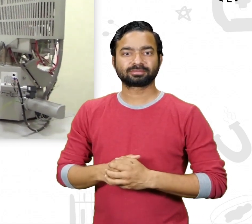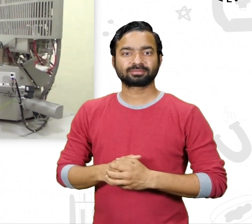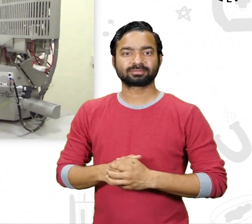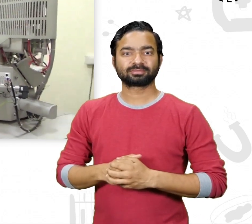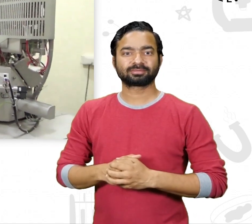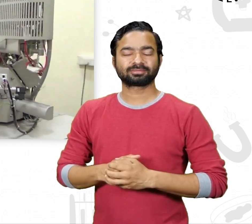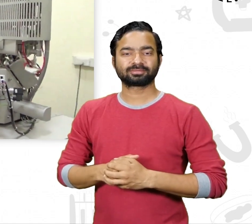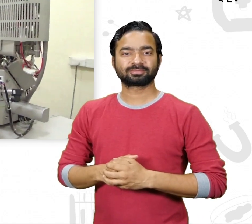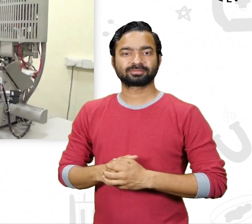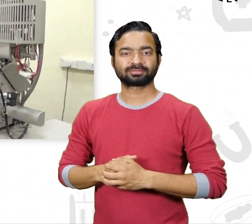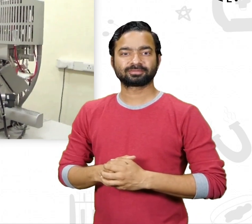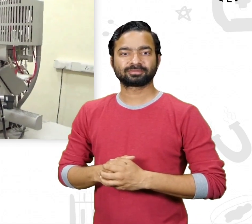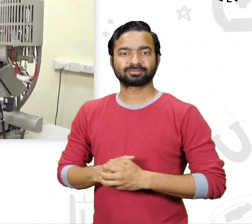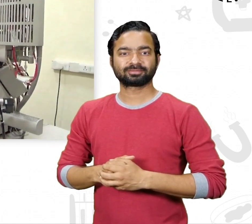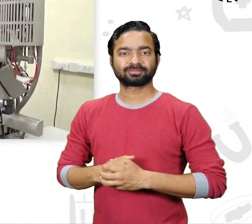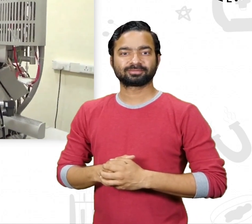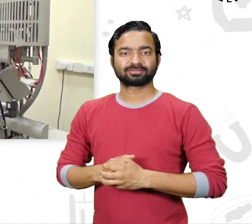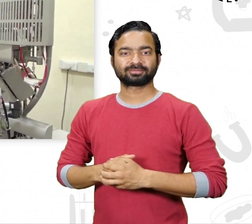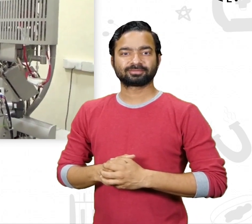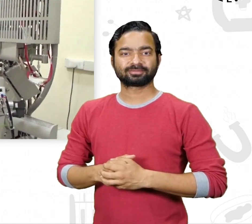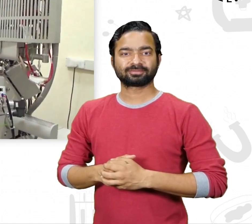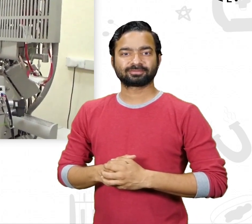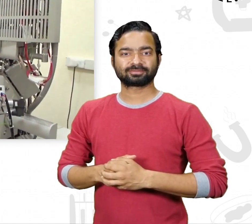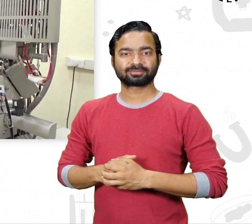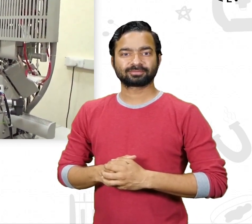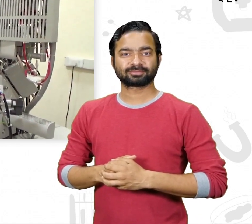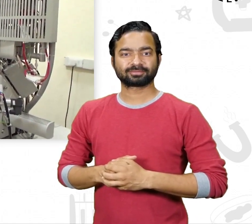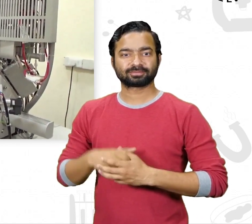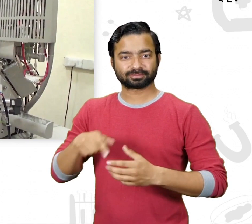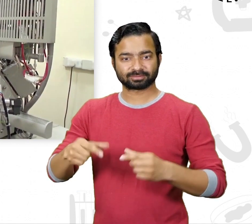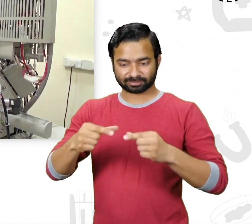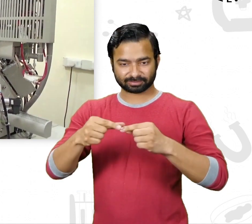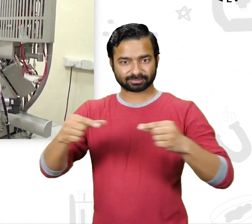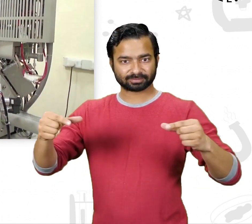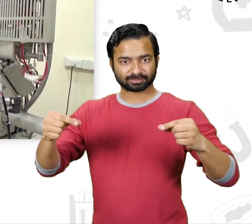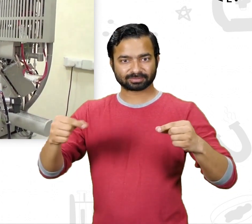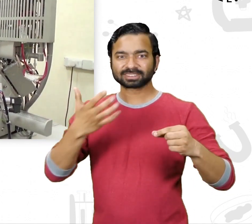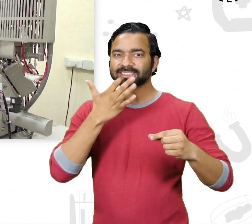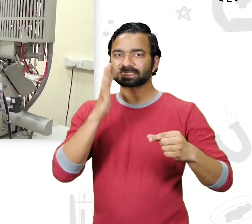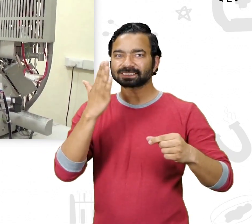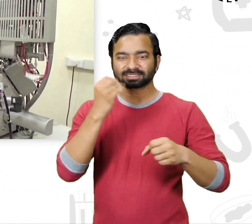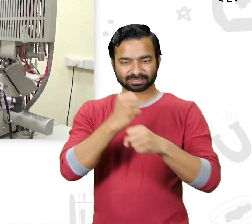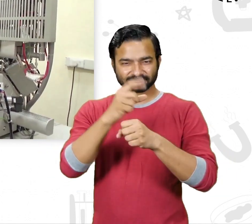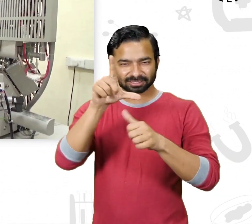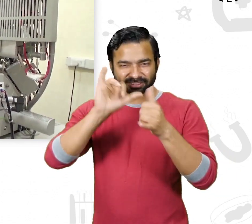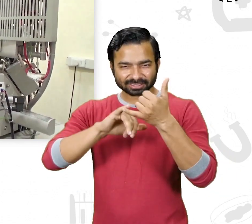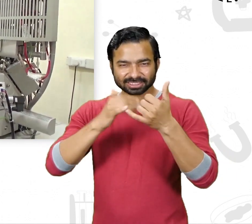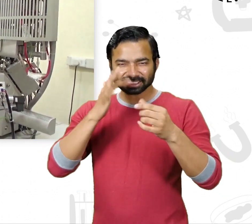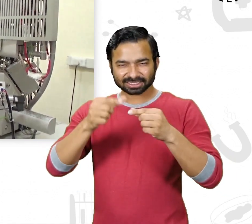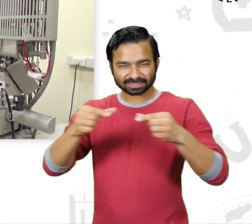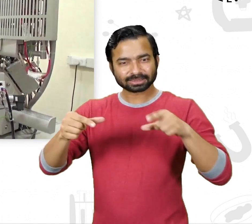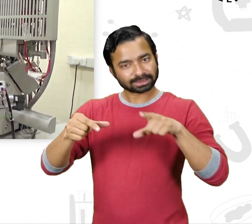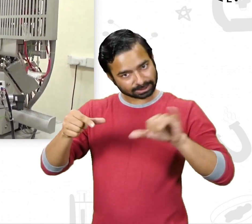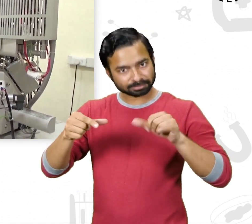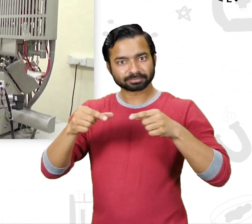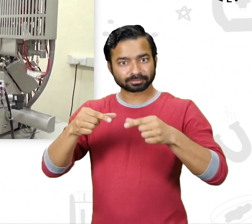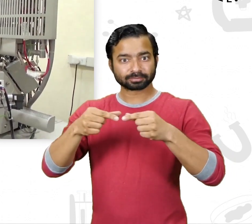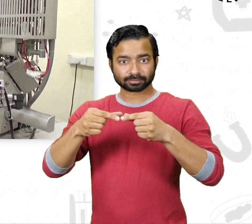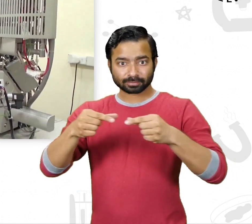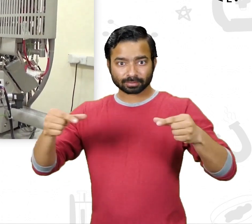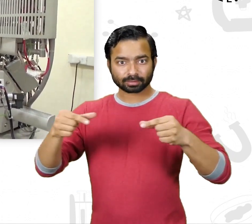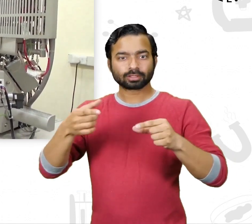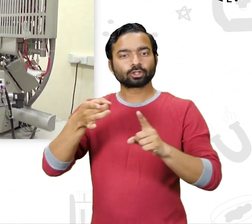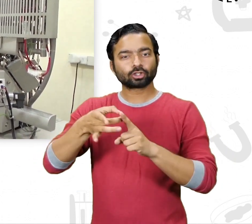Here, electron emits from the source, passes through the various electromagnetic lenses, then it falls